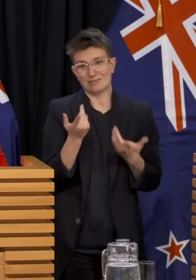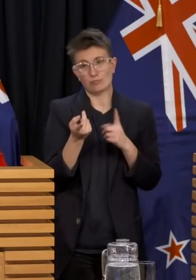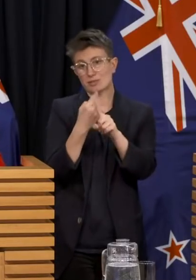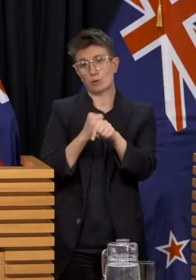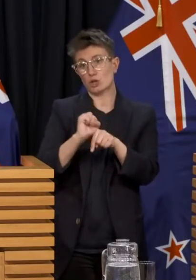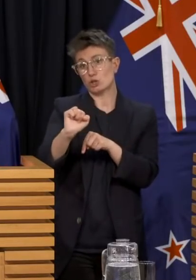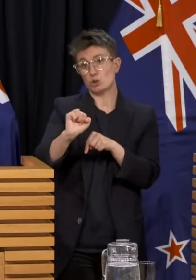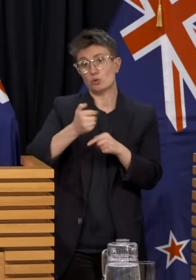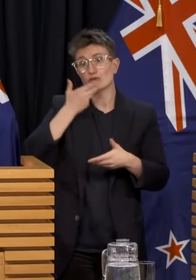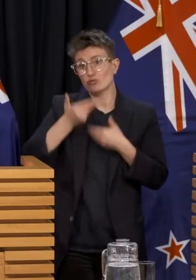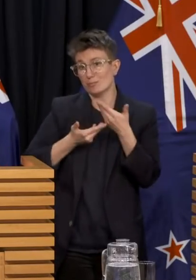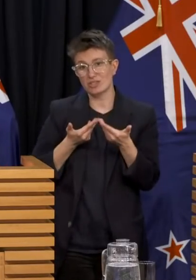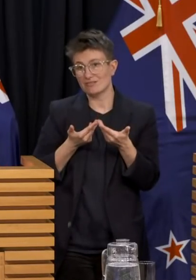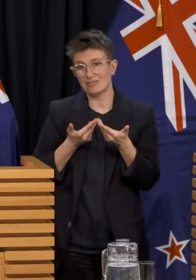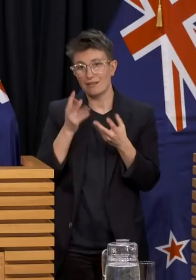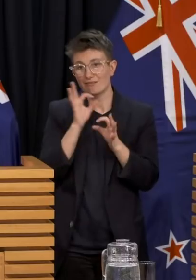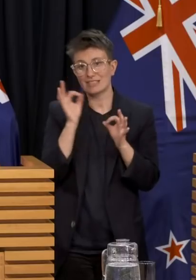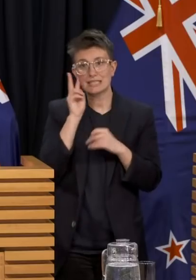to what you've described to me.